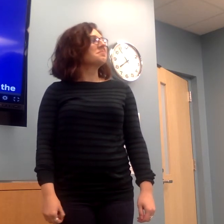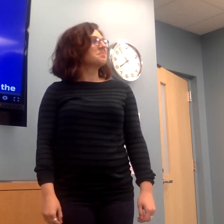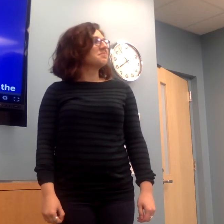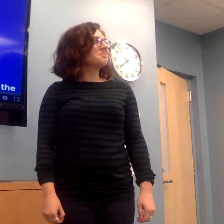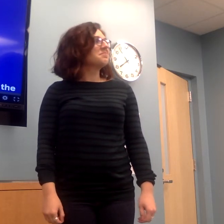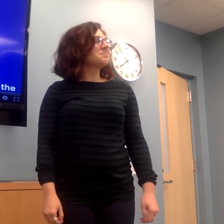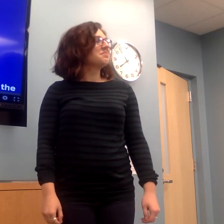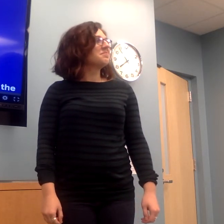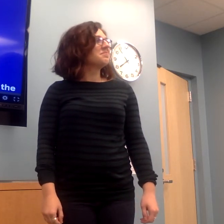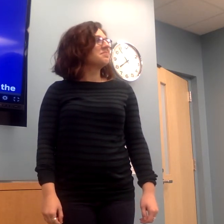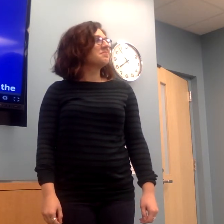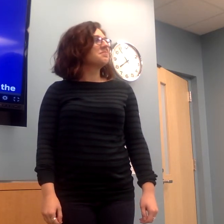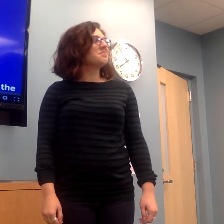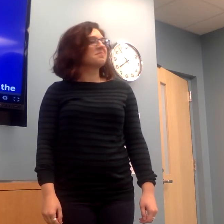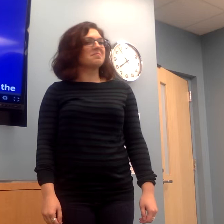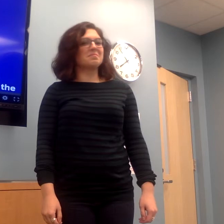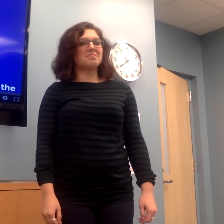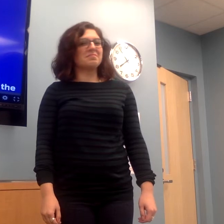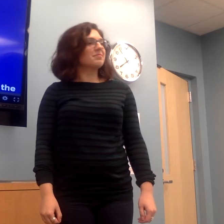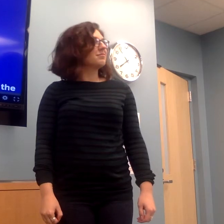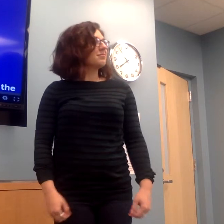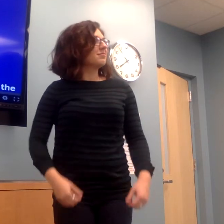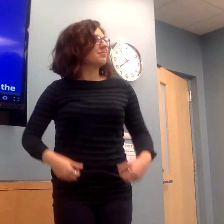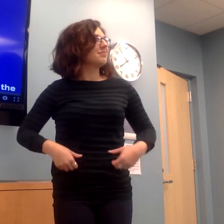Okay, just think about how you're going to do that.